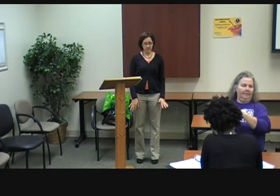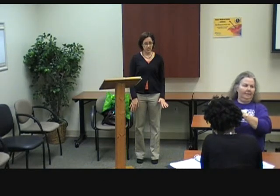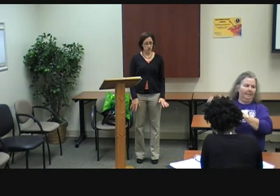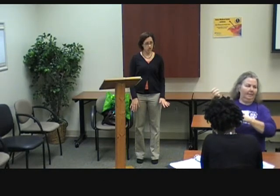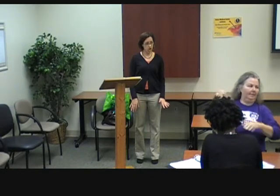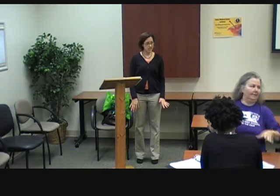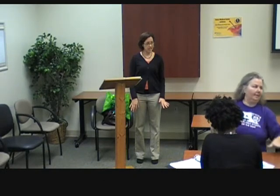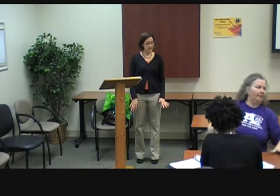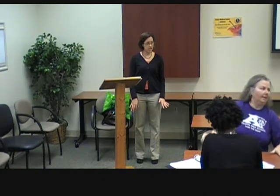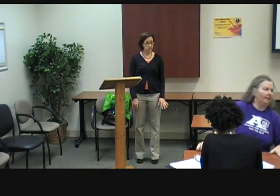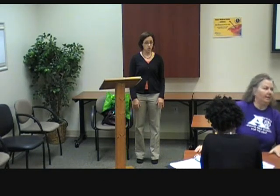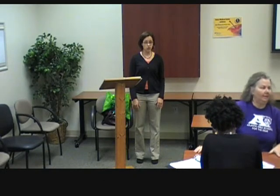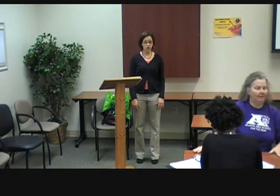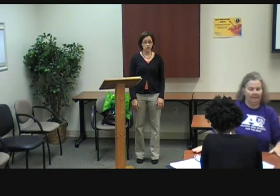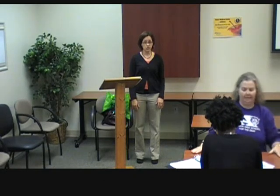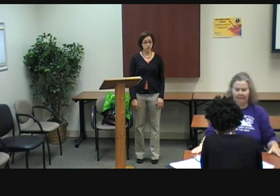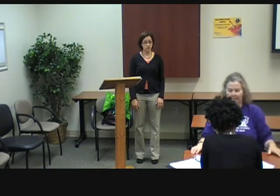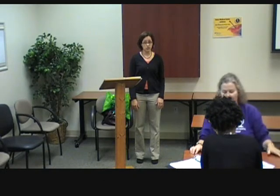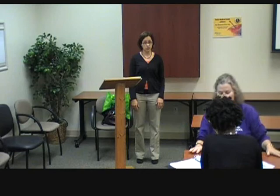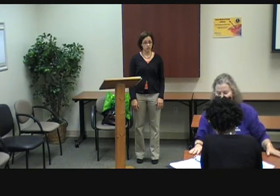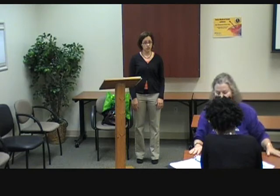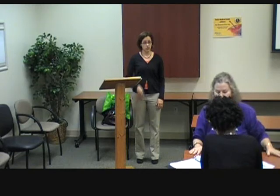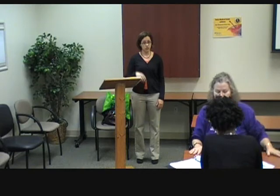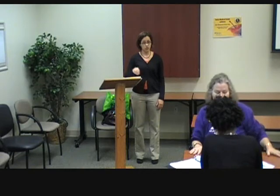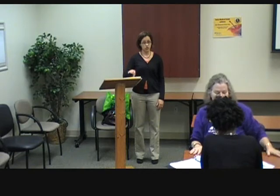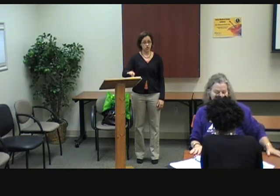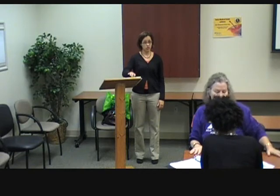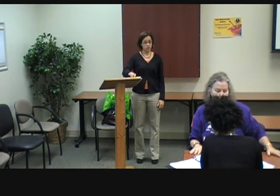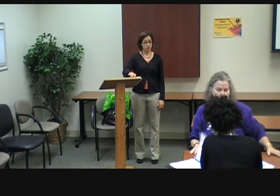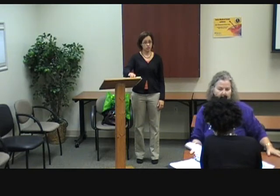get your thoughts together. There's no notes. No notes.